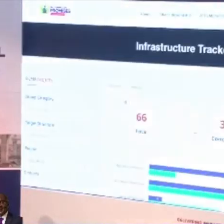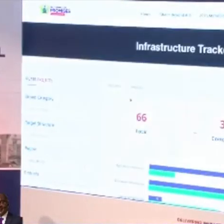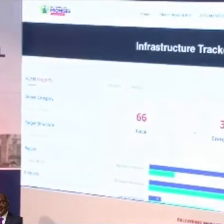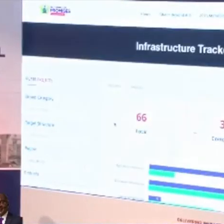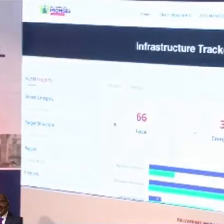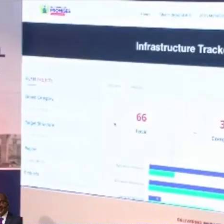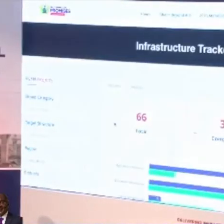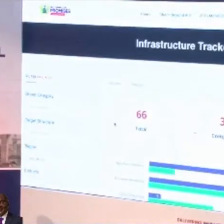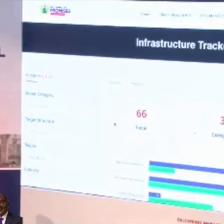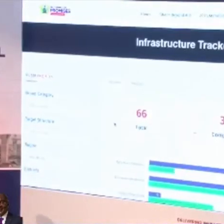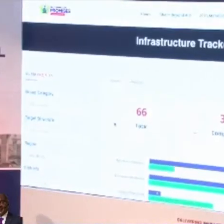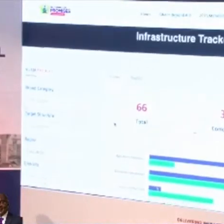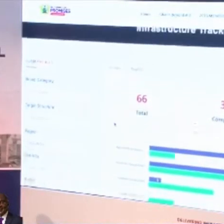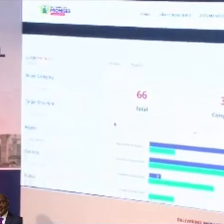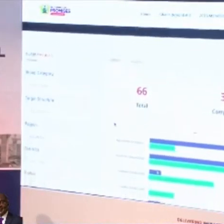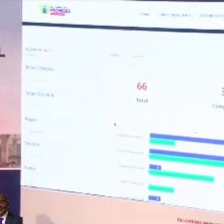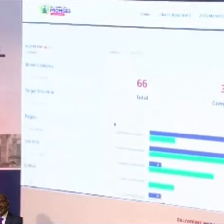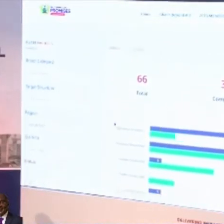Bole district.